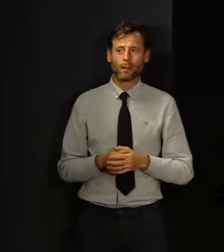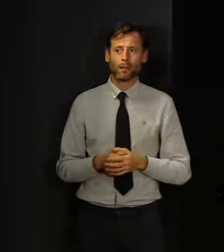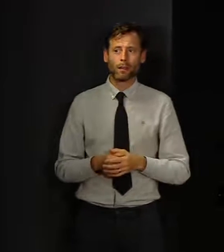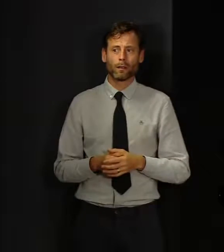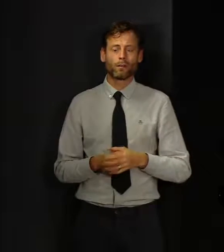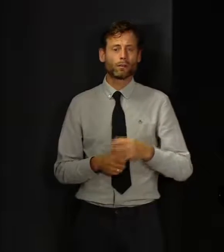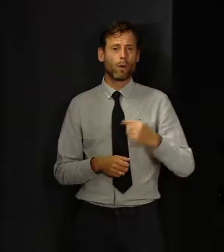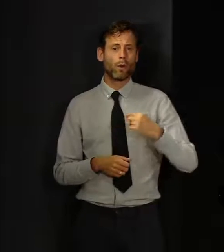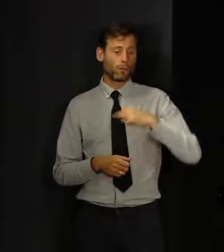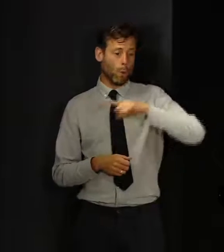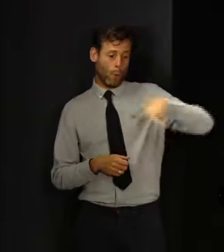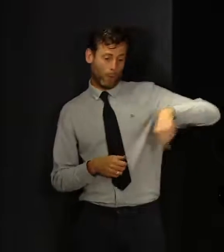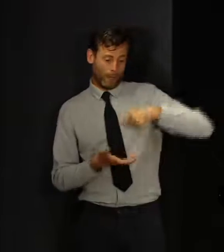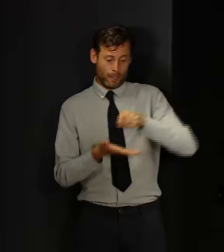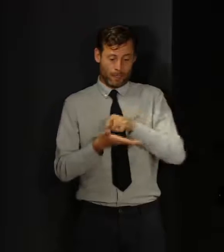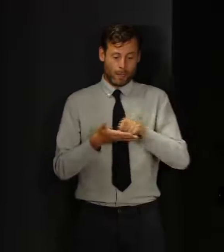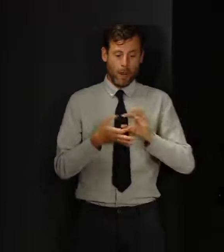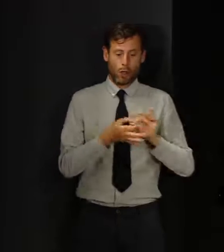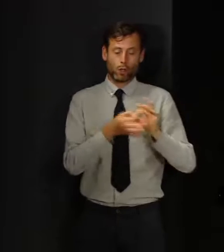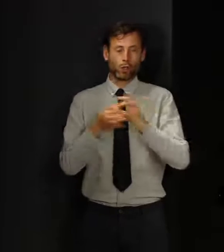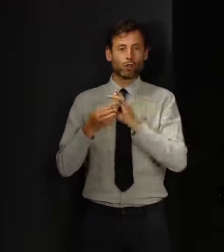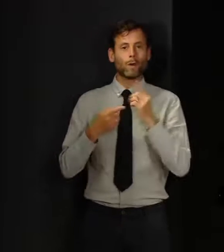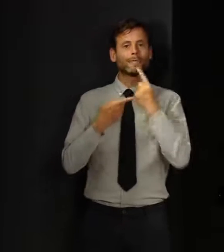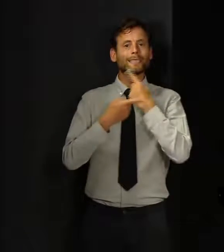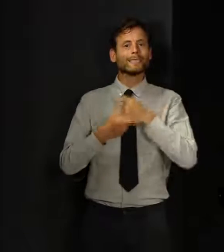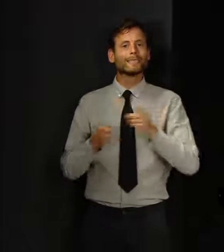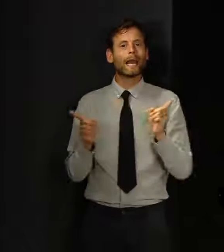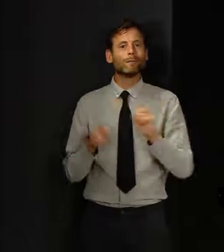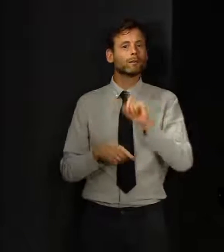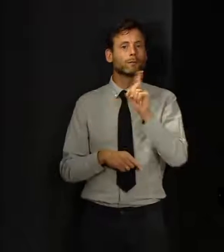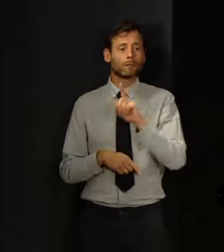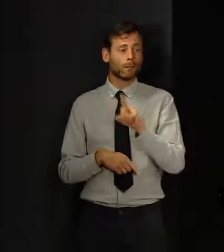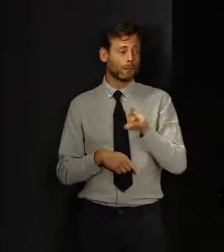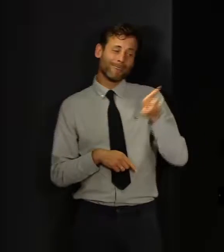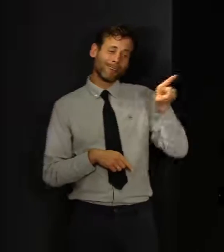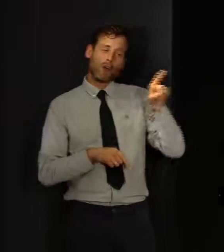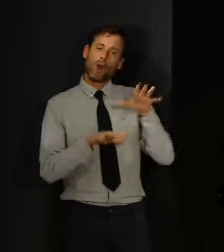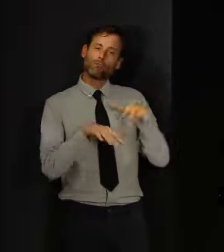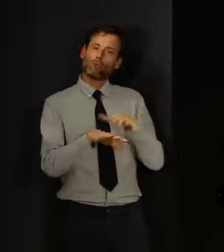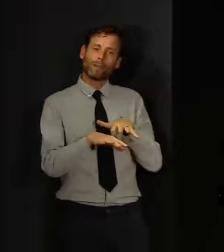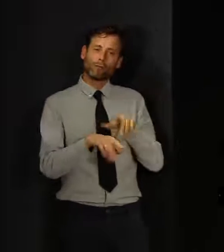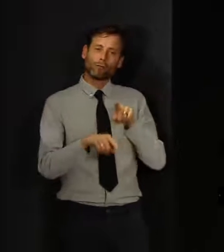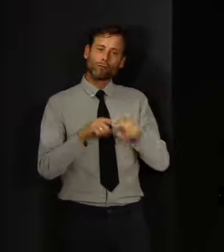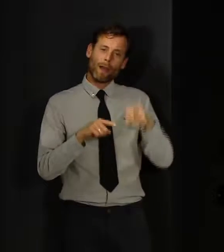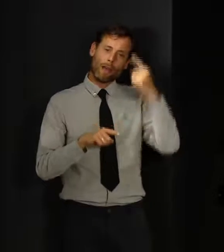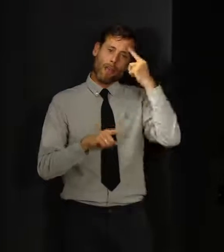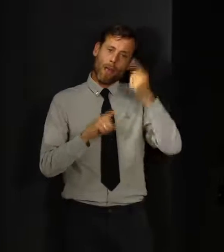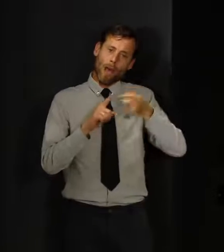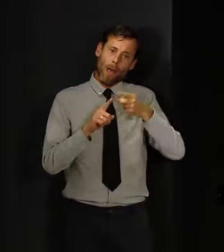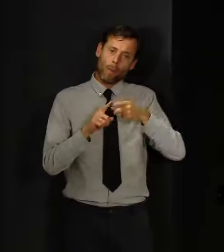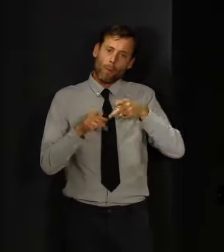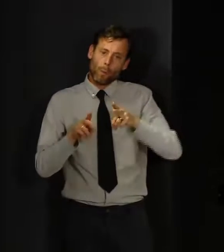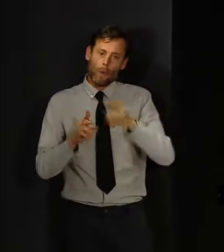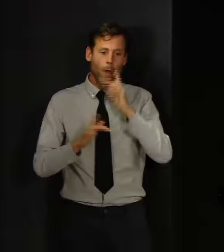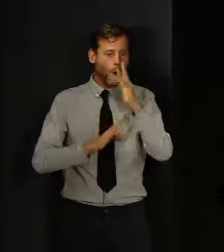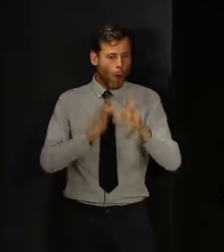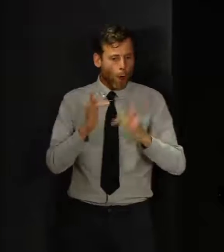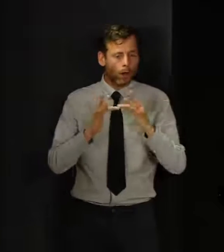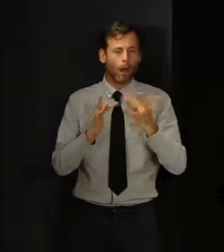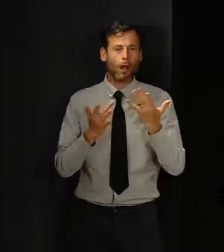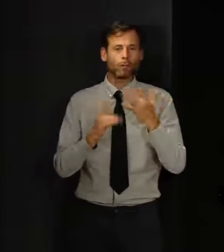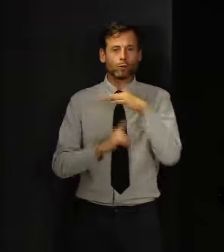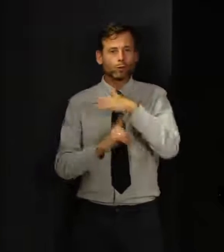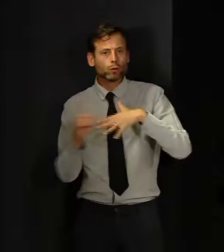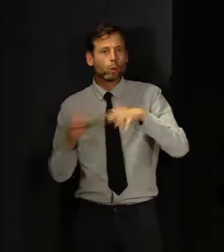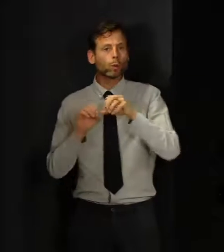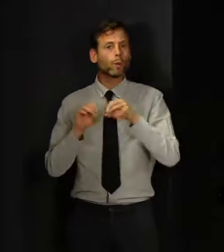That's why we signed a joint statement urging people to use alternative means to protest in terms of online protests or indeed social media.